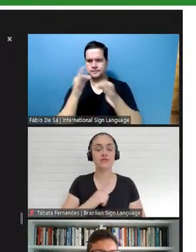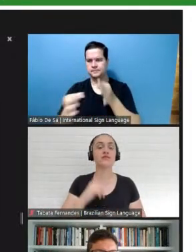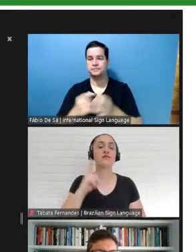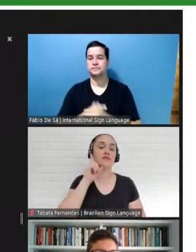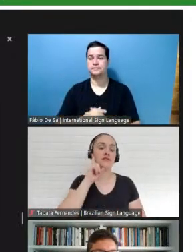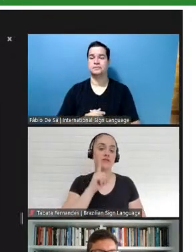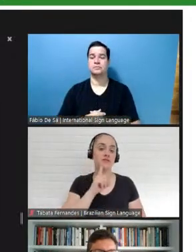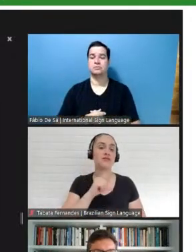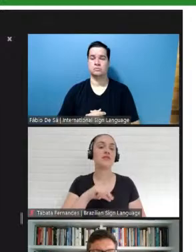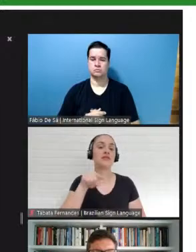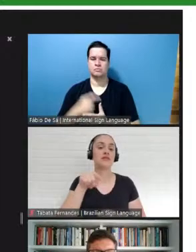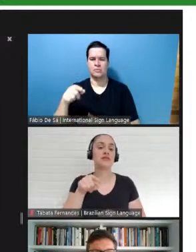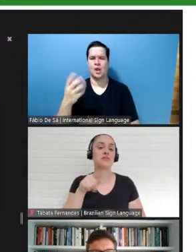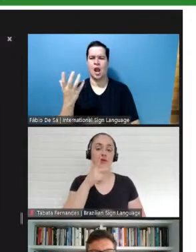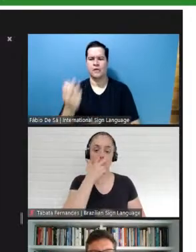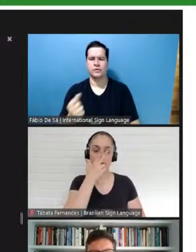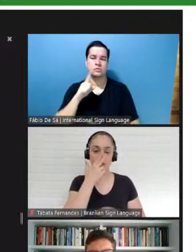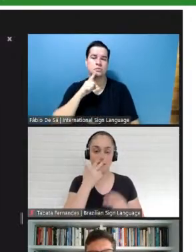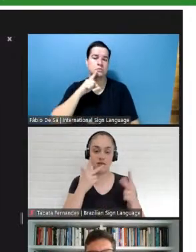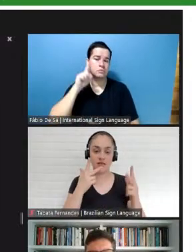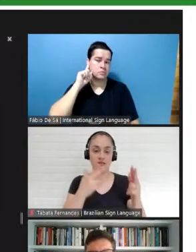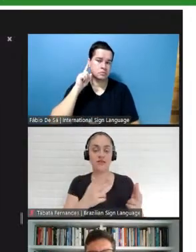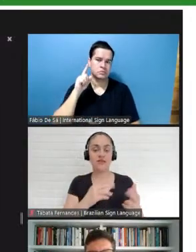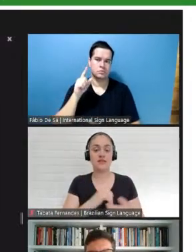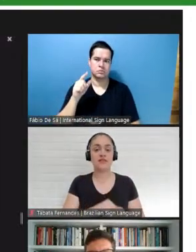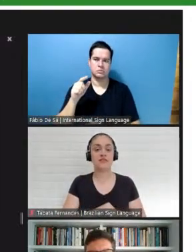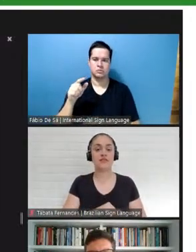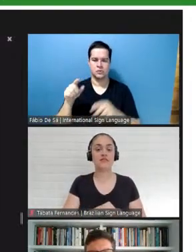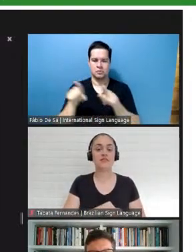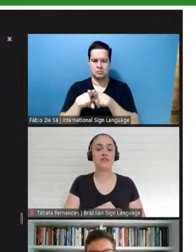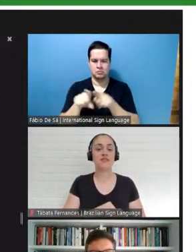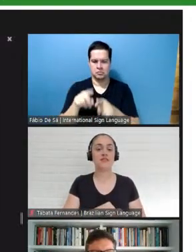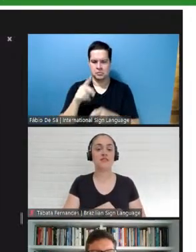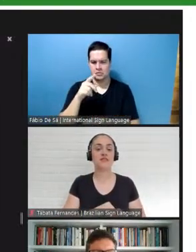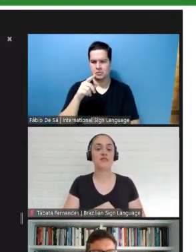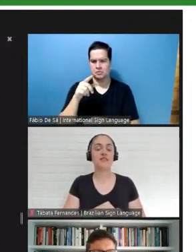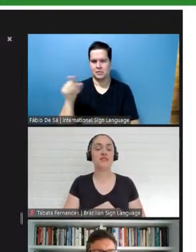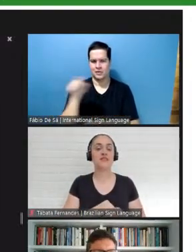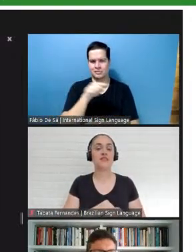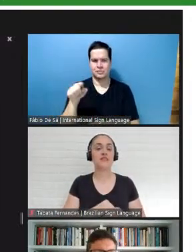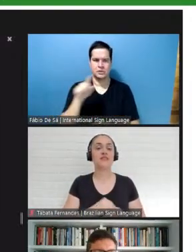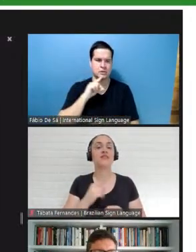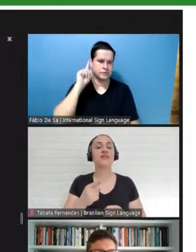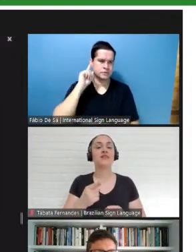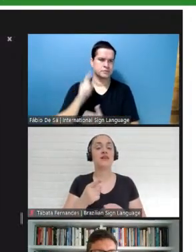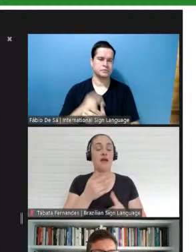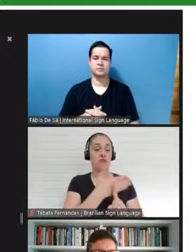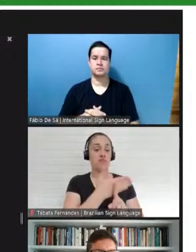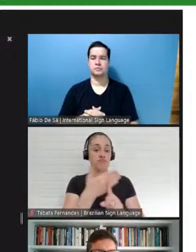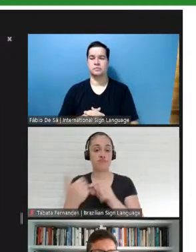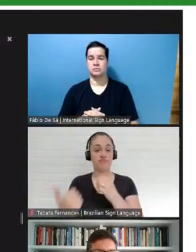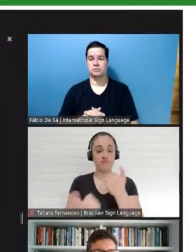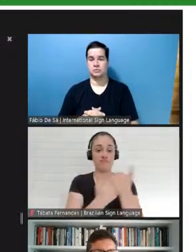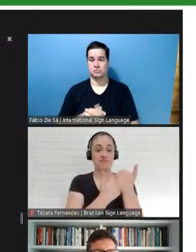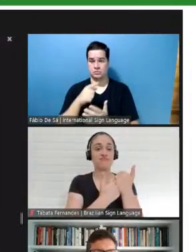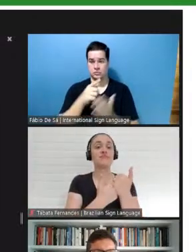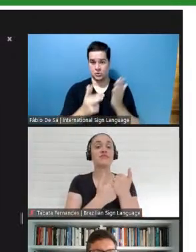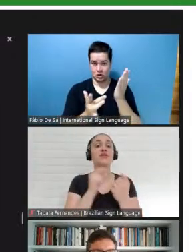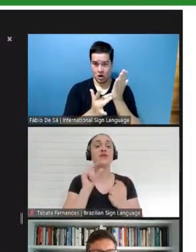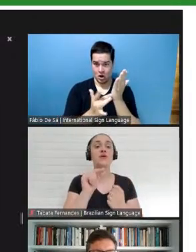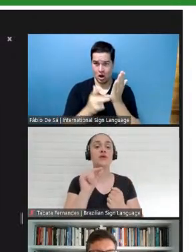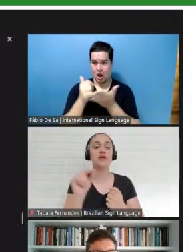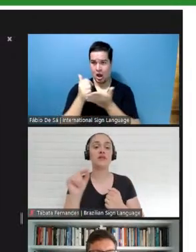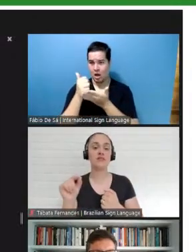that's quite used quite commonly. So assistive technology is really any item, piece of equipment,